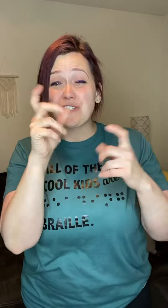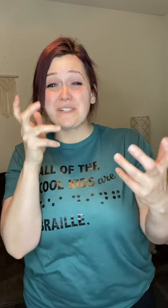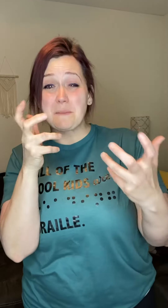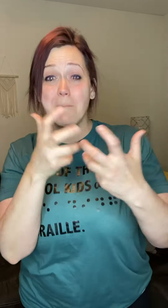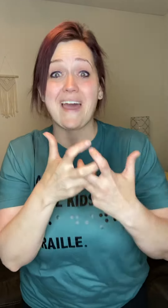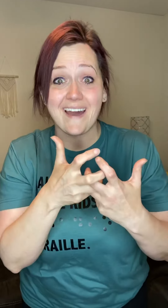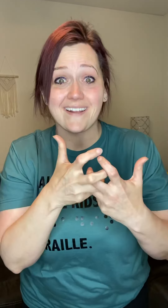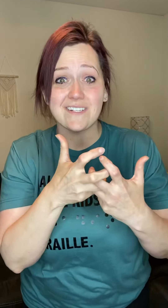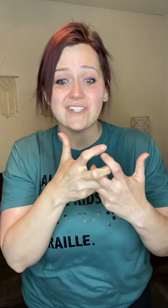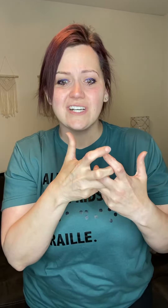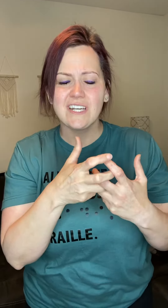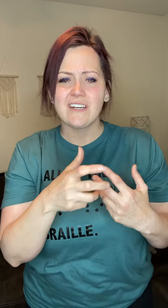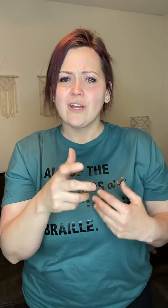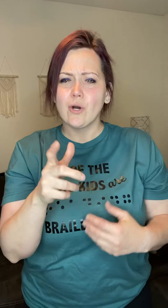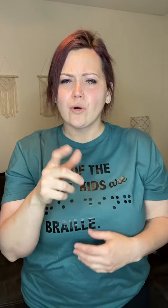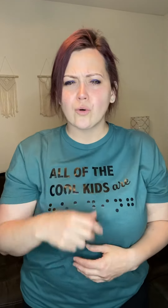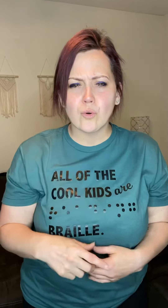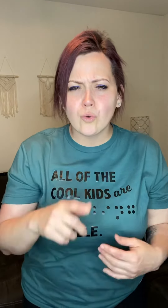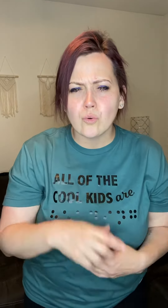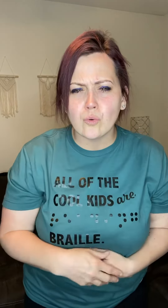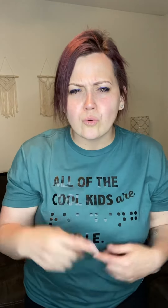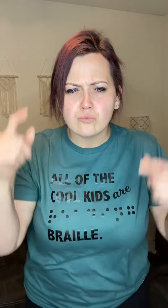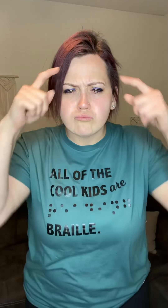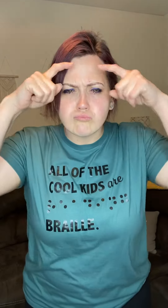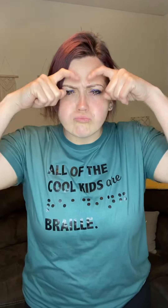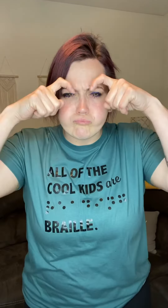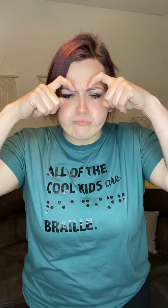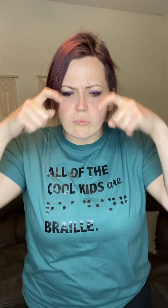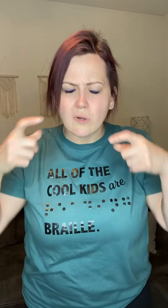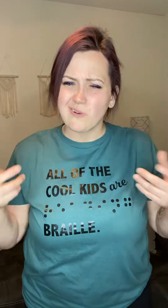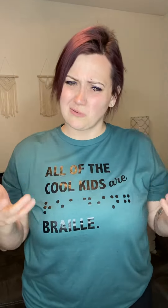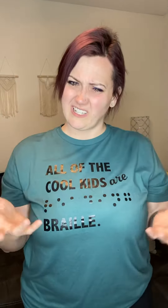expressions match. Who? What?